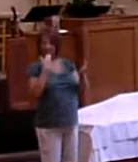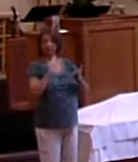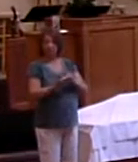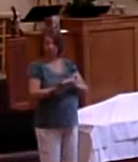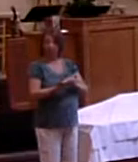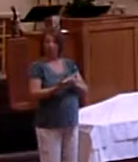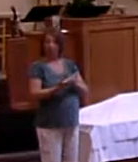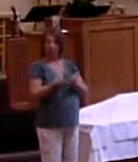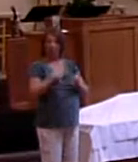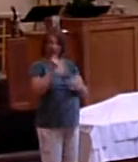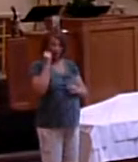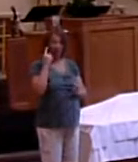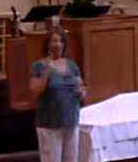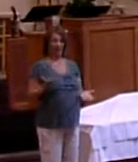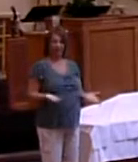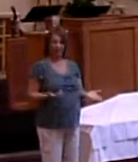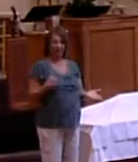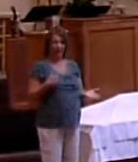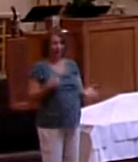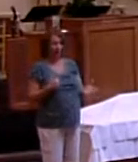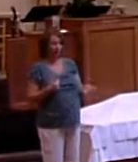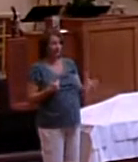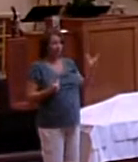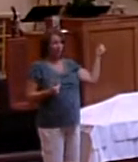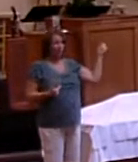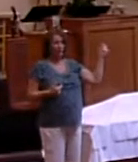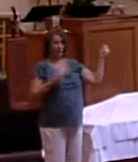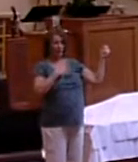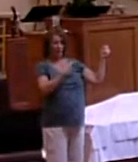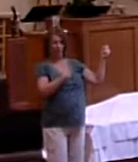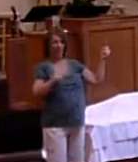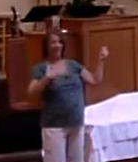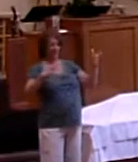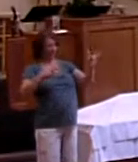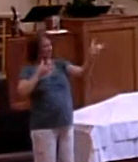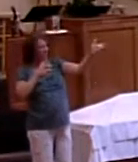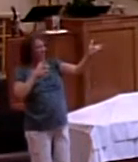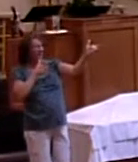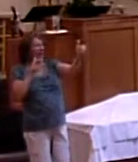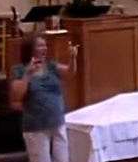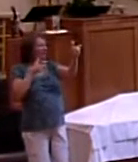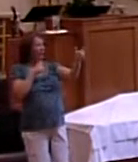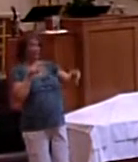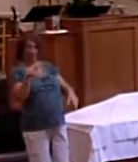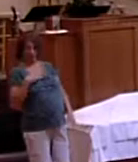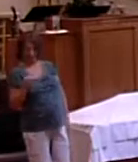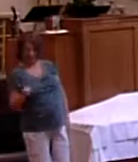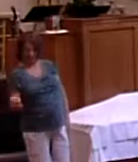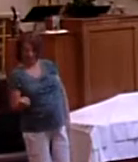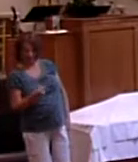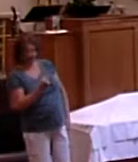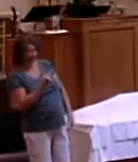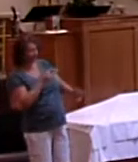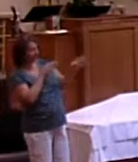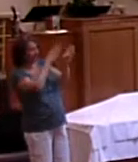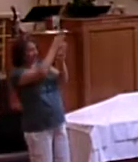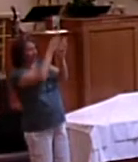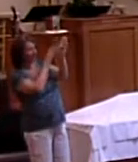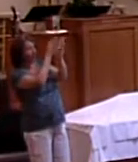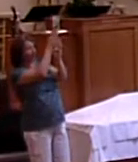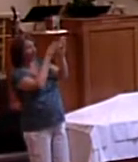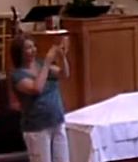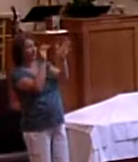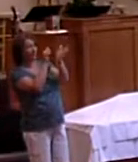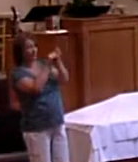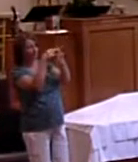really surprised. Like, I was like holding the gun with one hand, and he was like aiming and doing the thing. And I said, "You line these open sights. You line these up. You do this